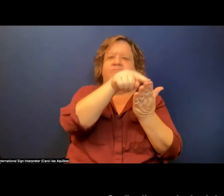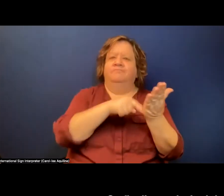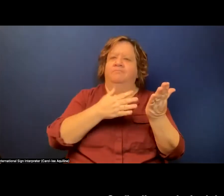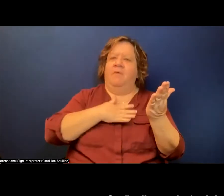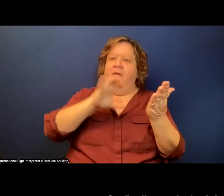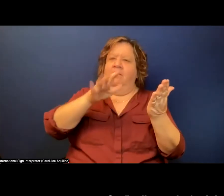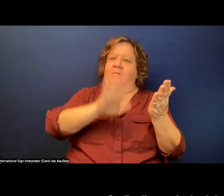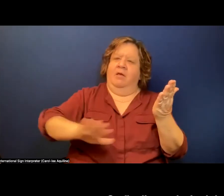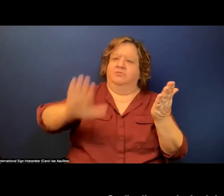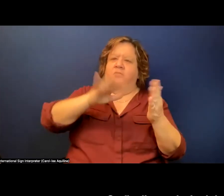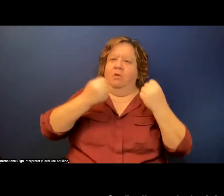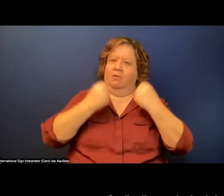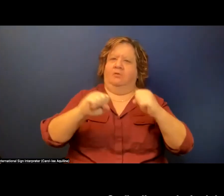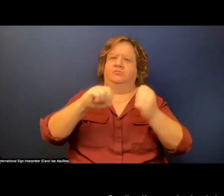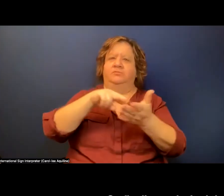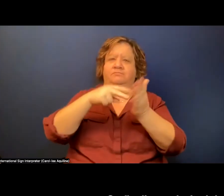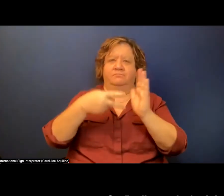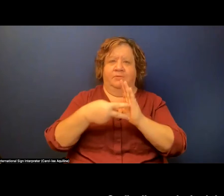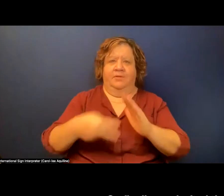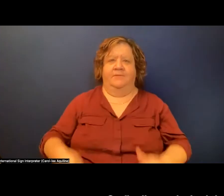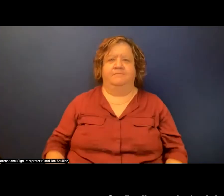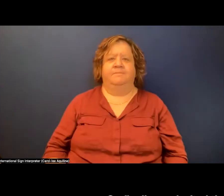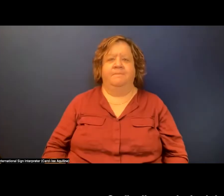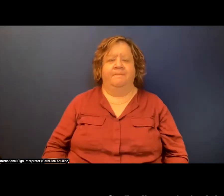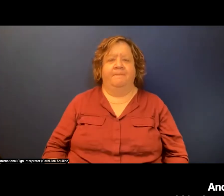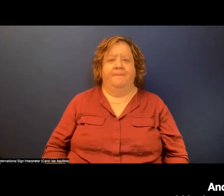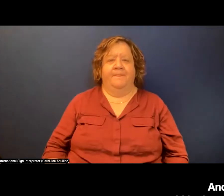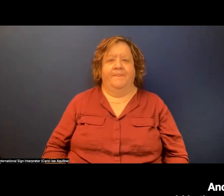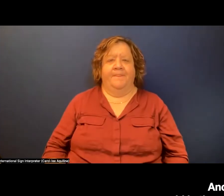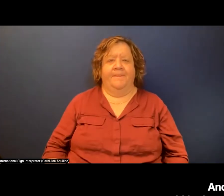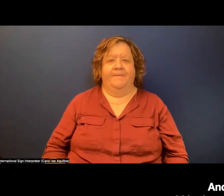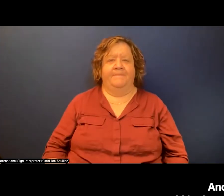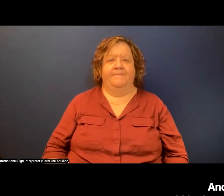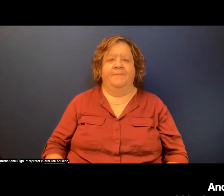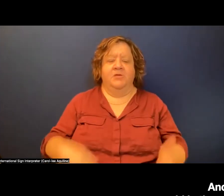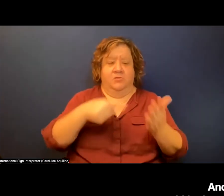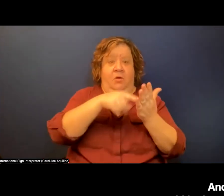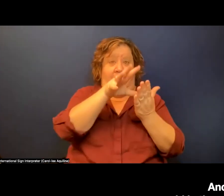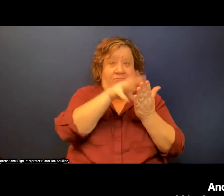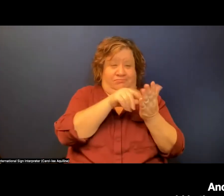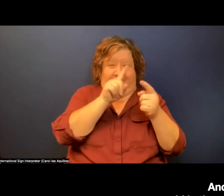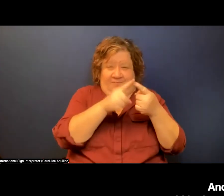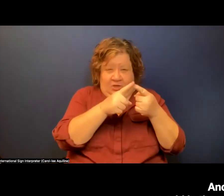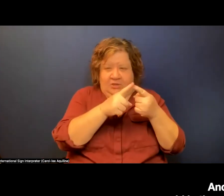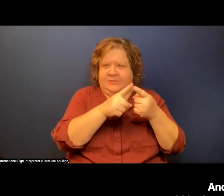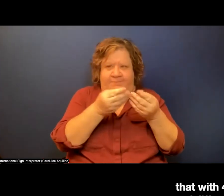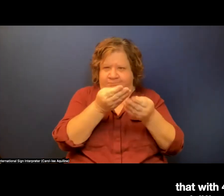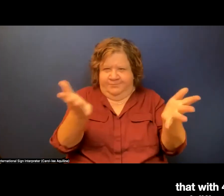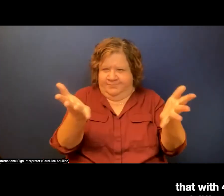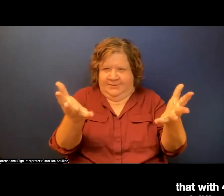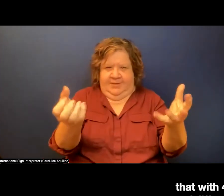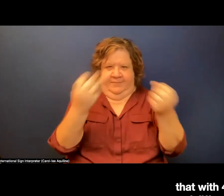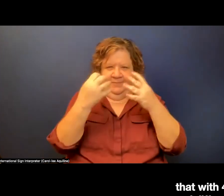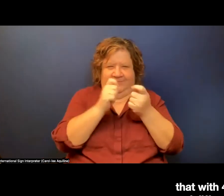Finally, we drafted the second draft of action plan, and finally we arranged a national